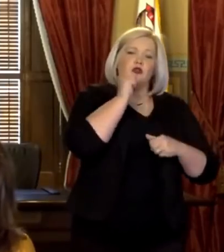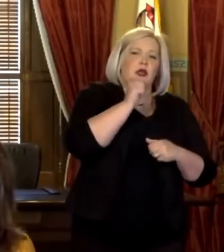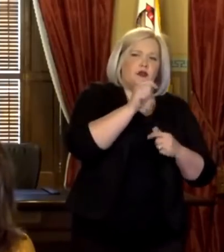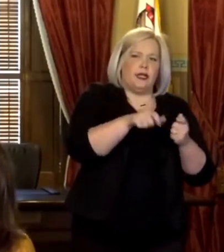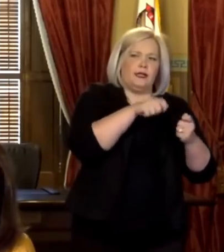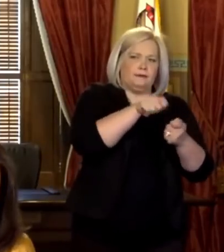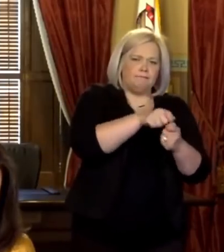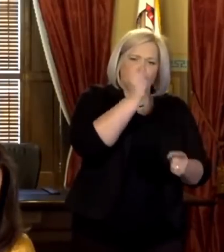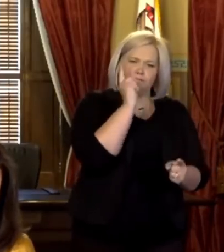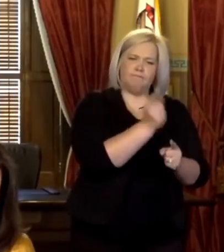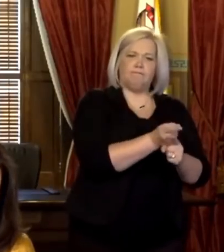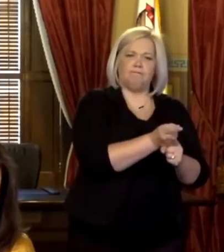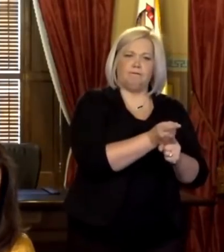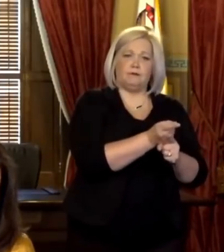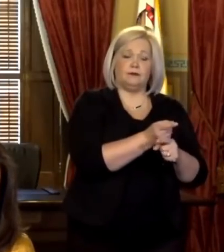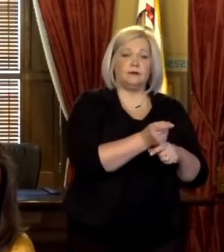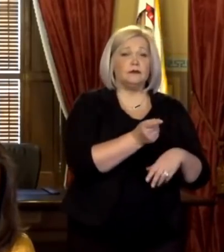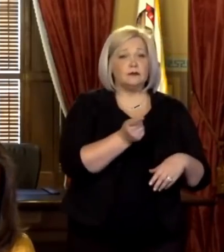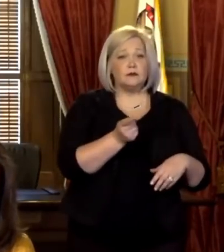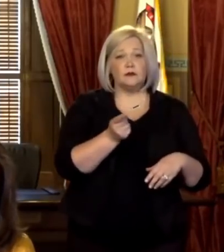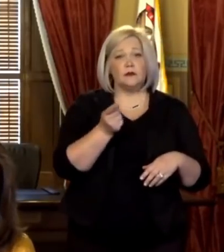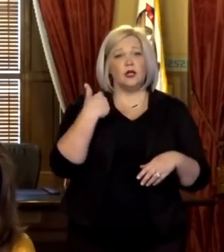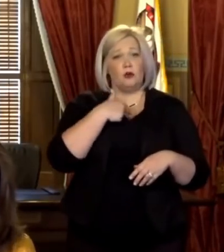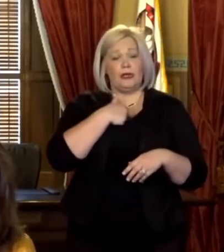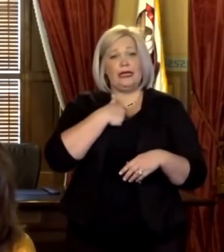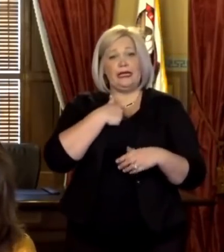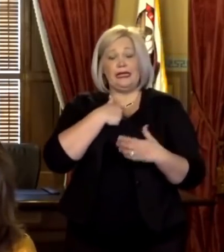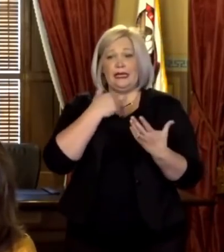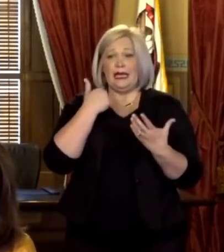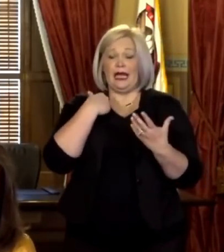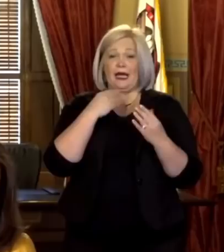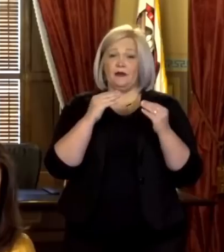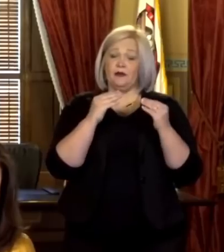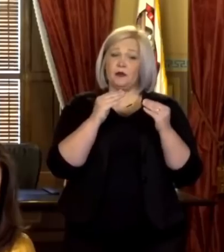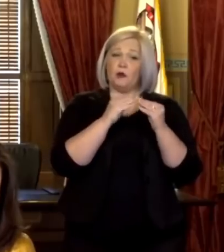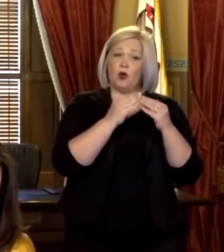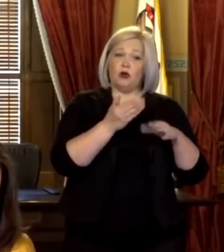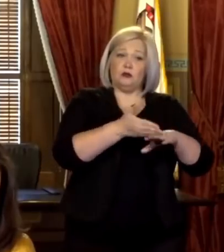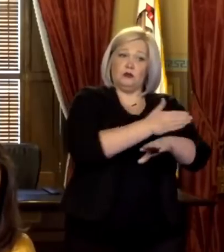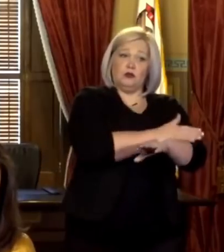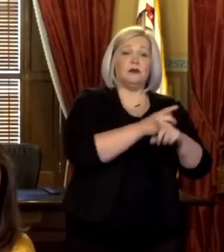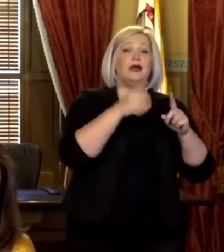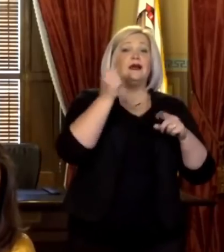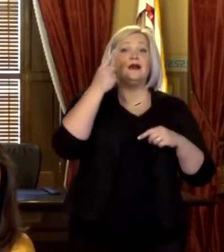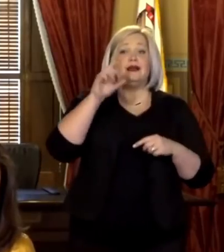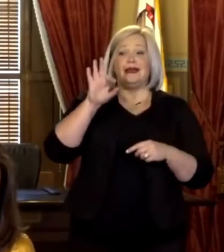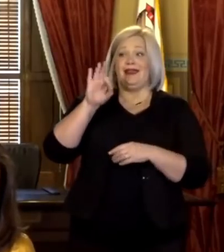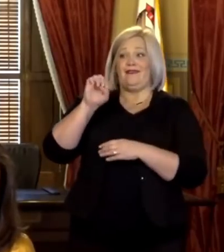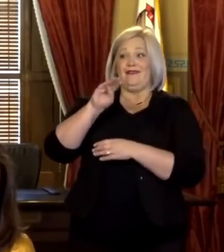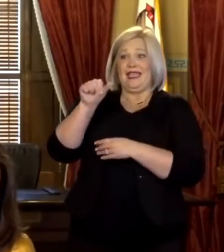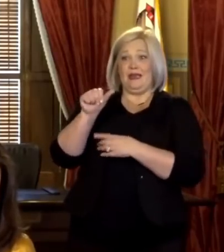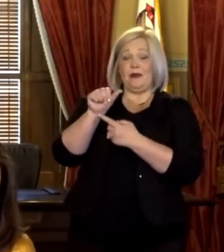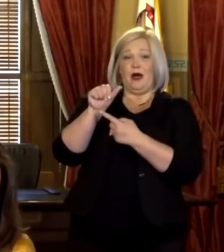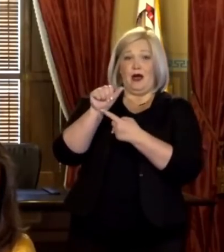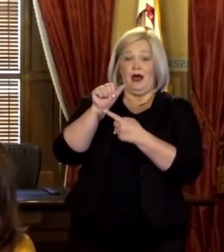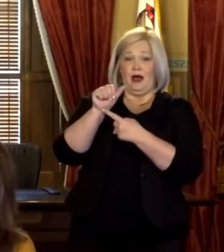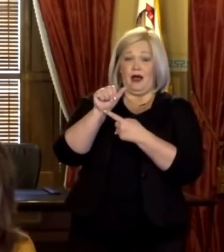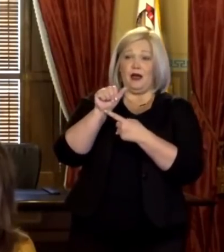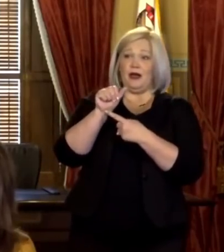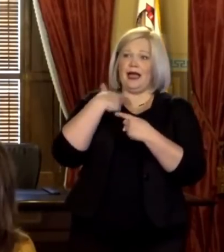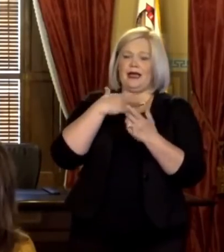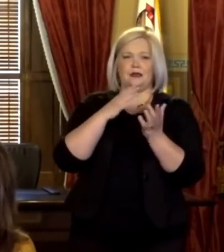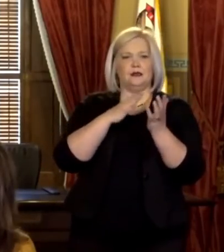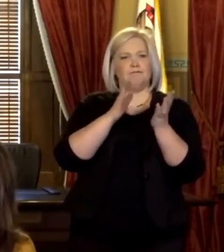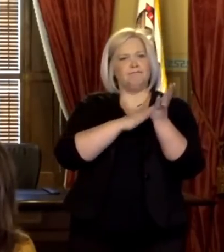we've got a ways to go, but I will acknowledge that FEMA has praised the state for getting them better data than some